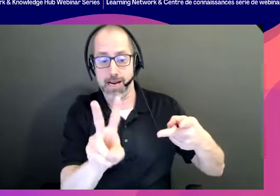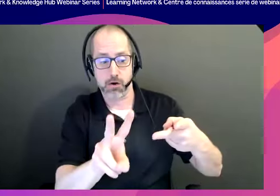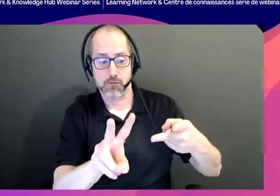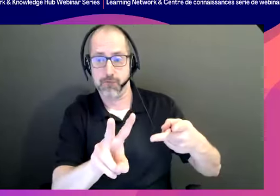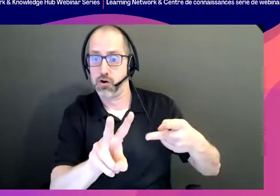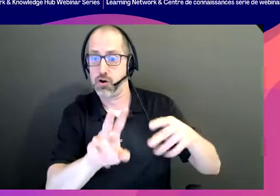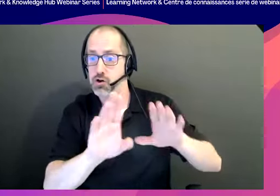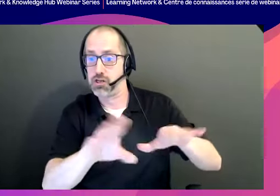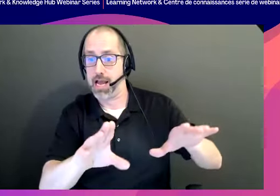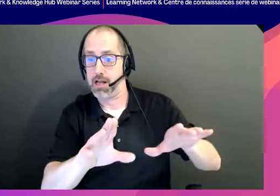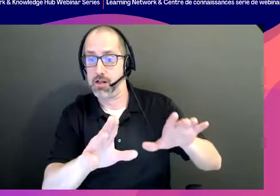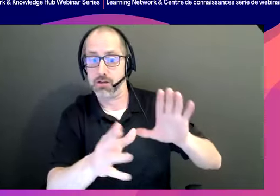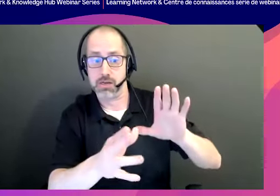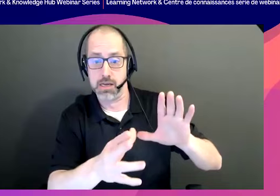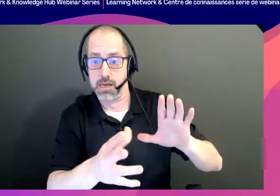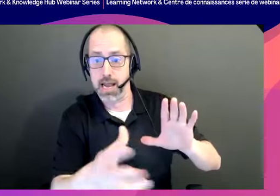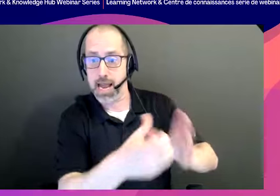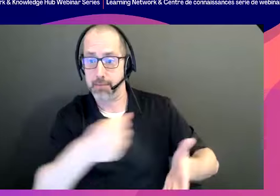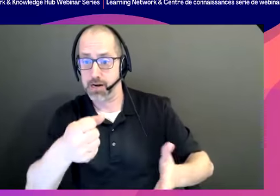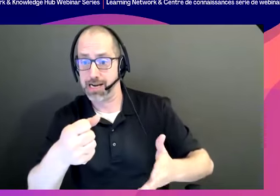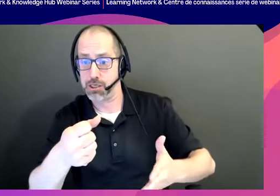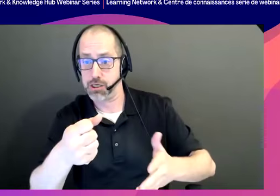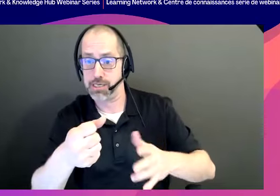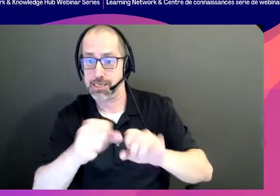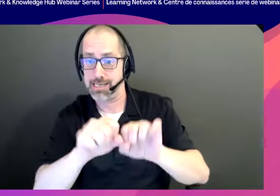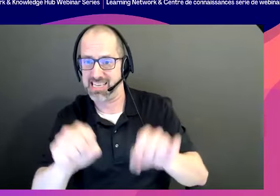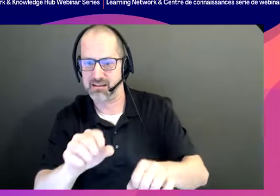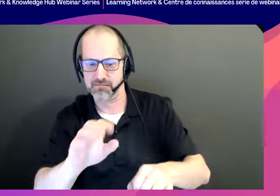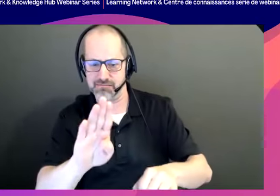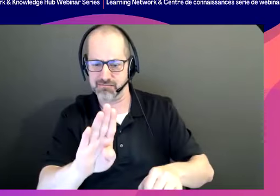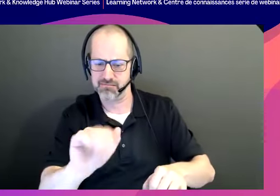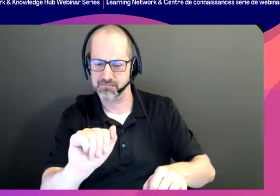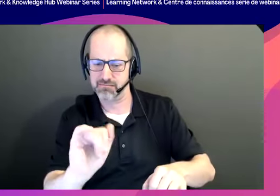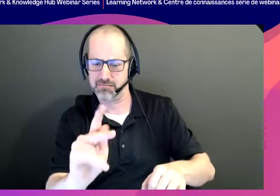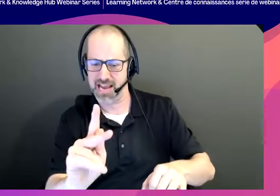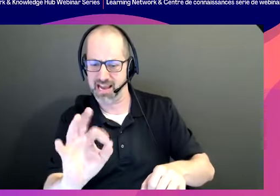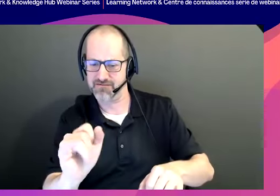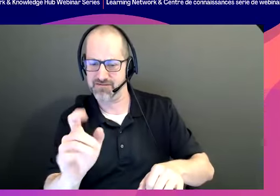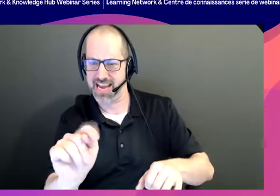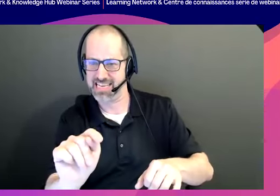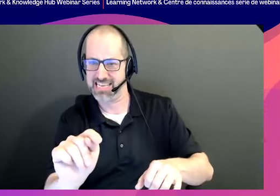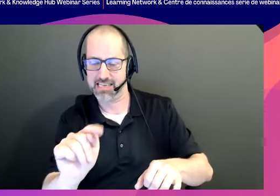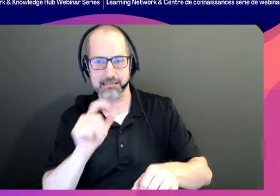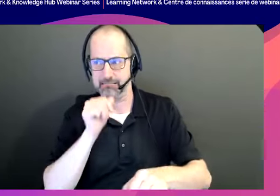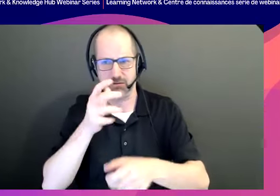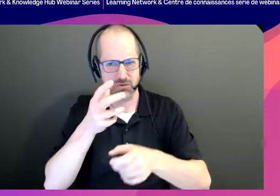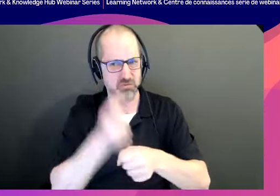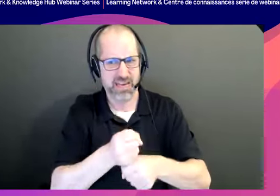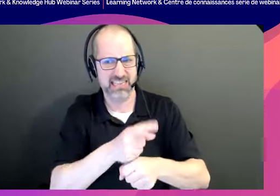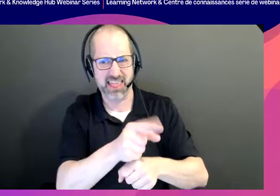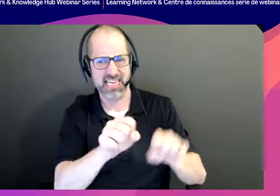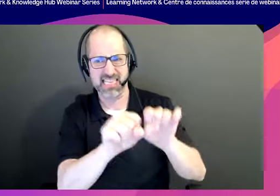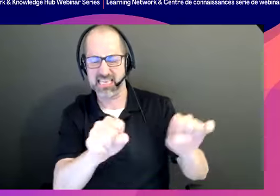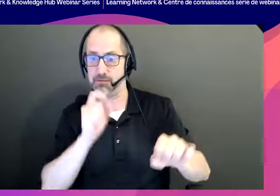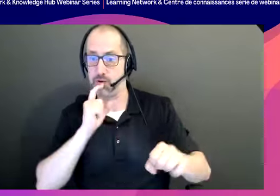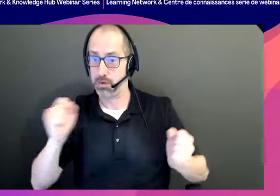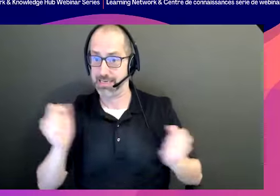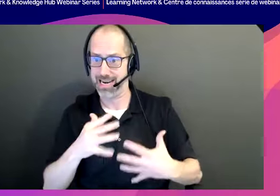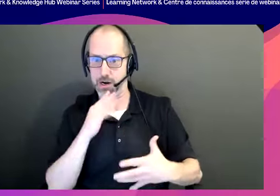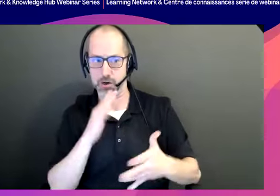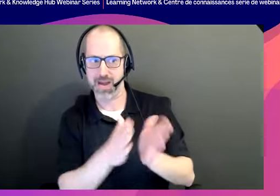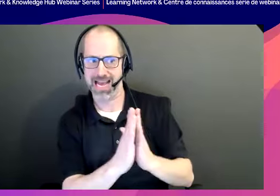System, VACFAS. We get quite scared to ask for that help because sometimes when we say